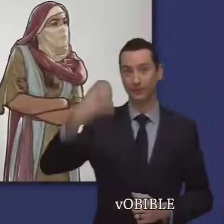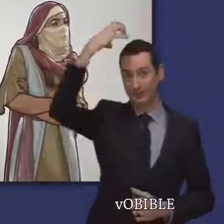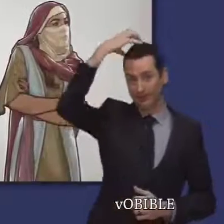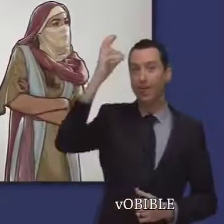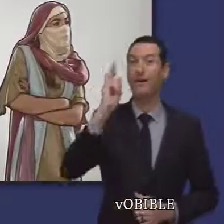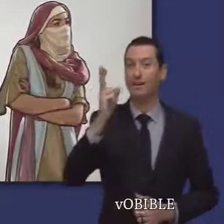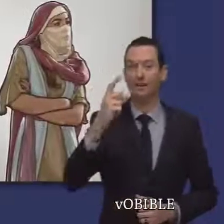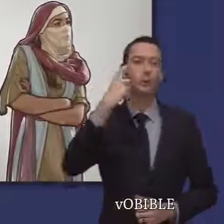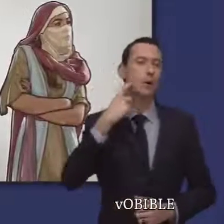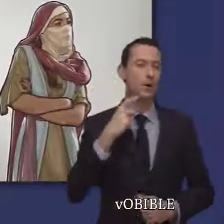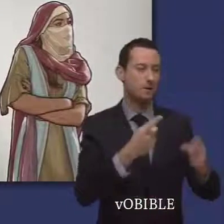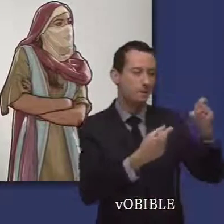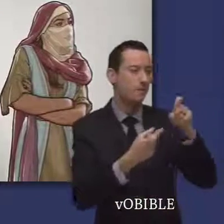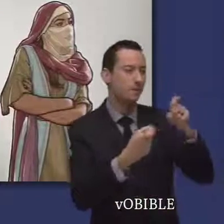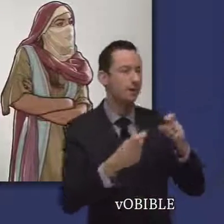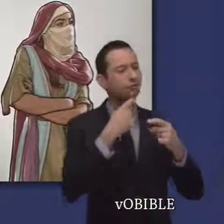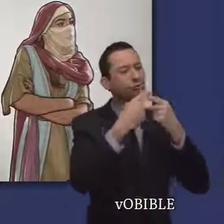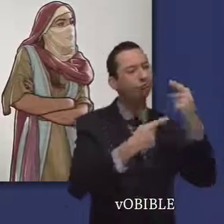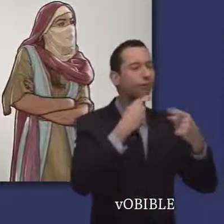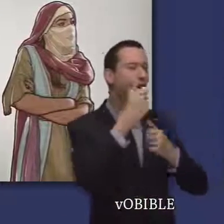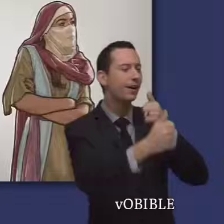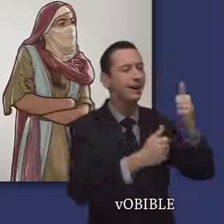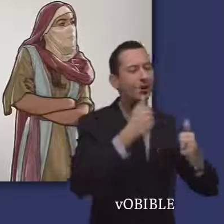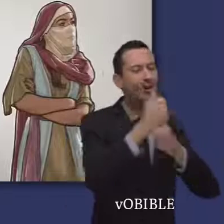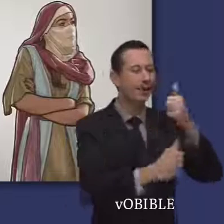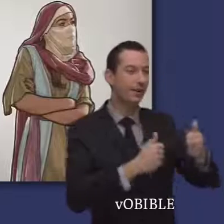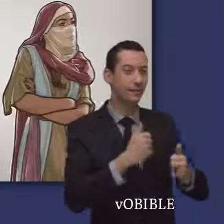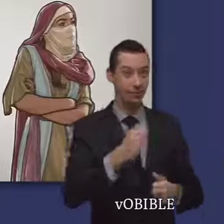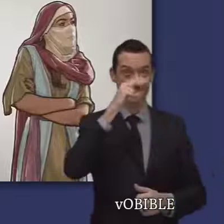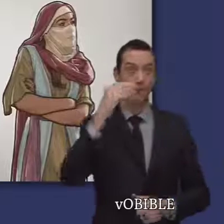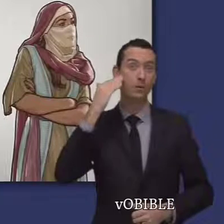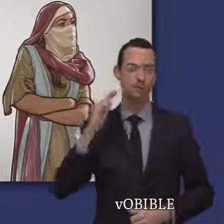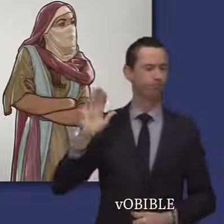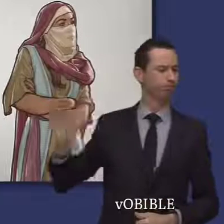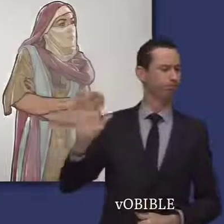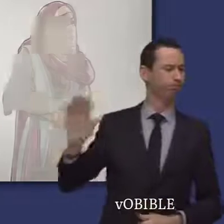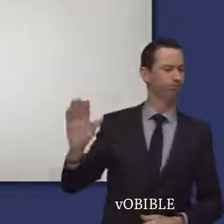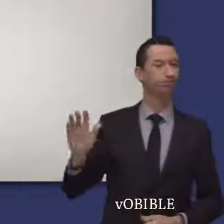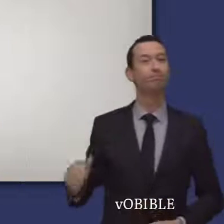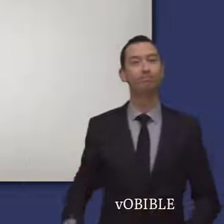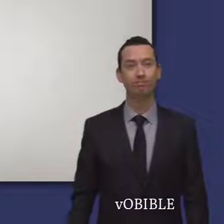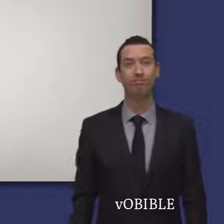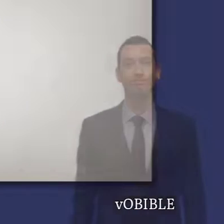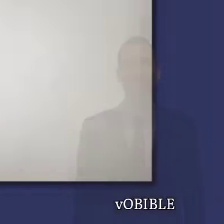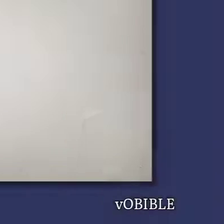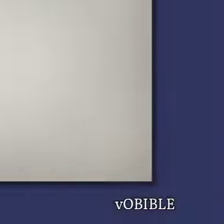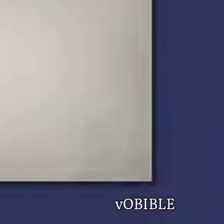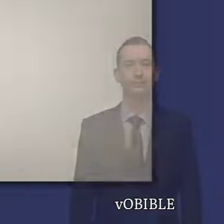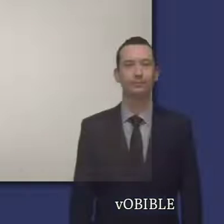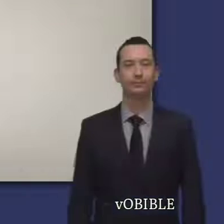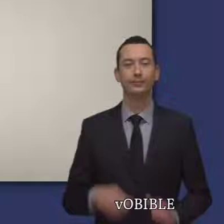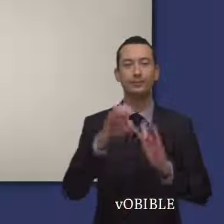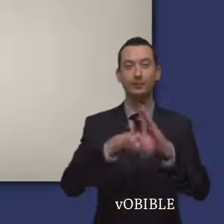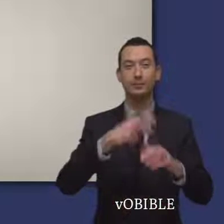Solomon approaches her again with flattering words, but she continues to reject his advances. In chapter